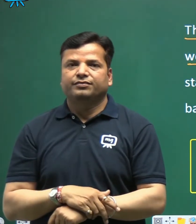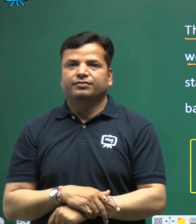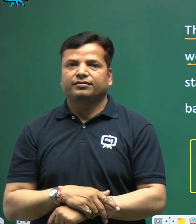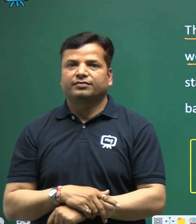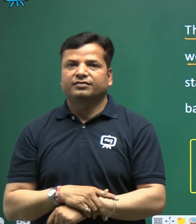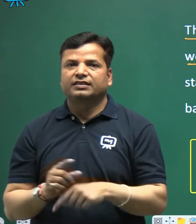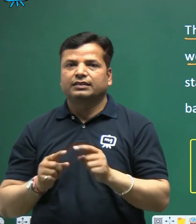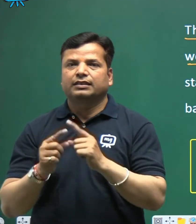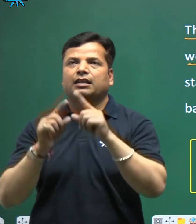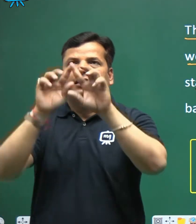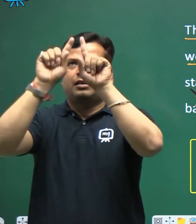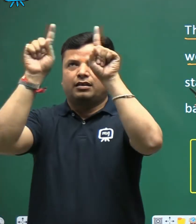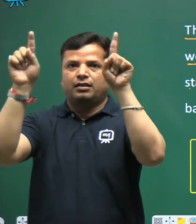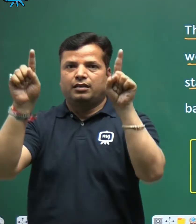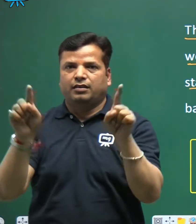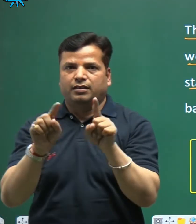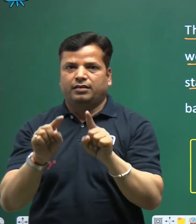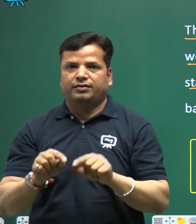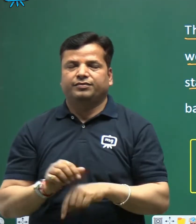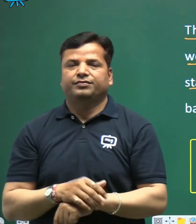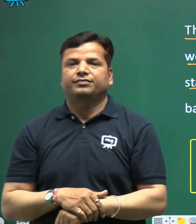the statue